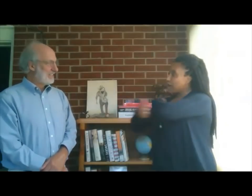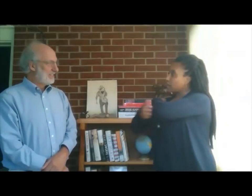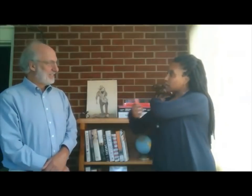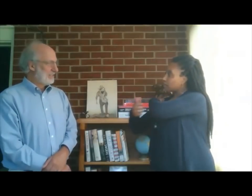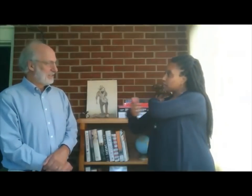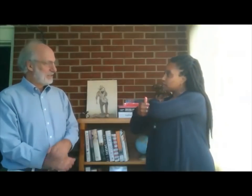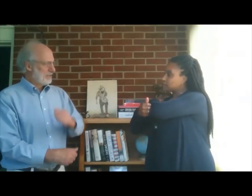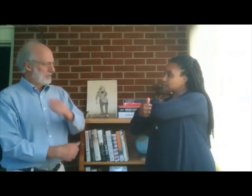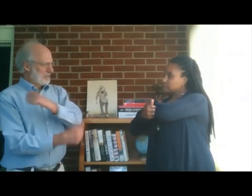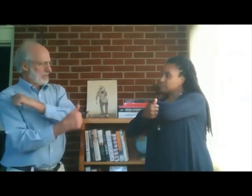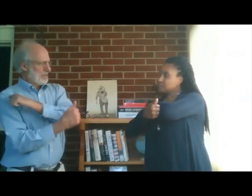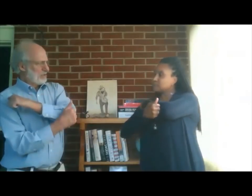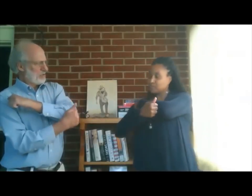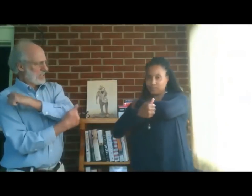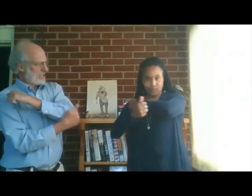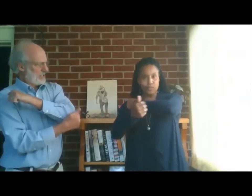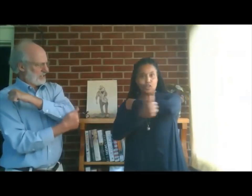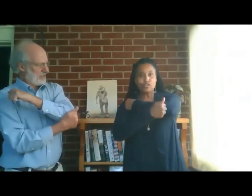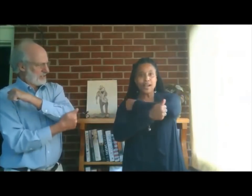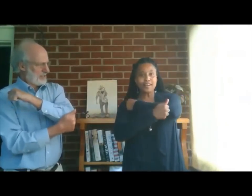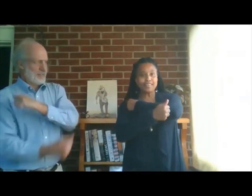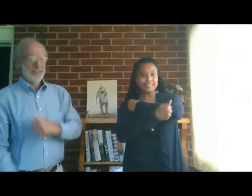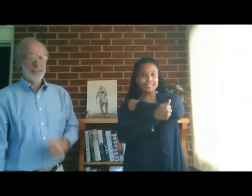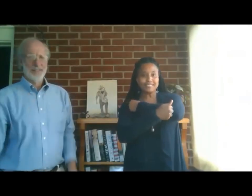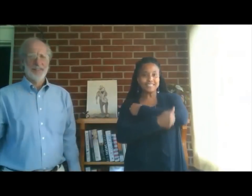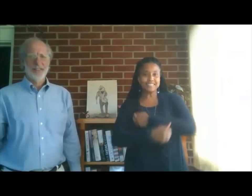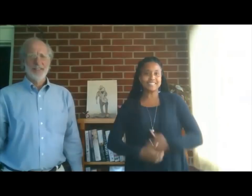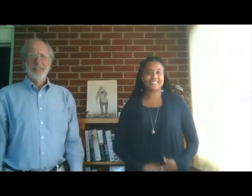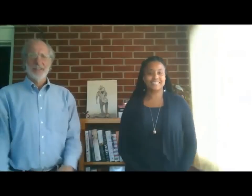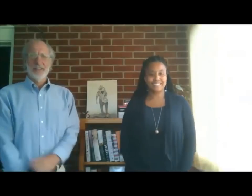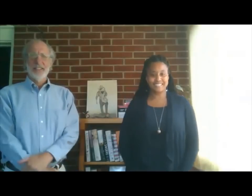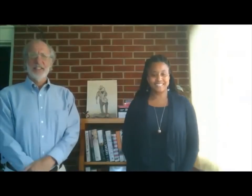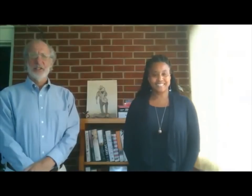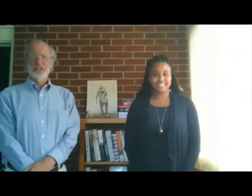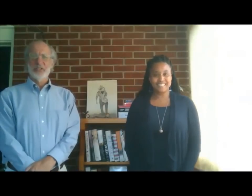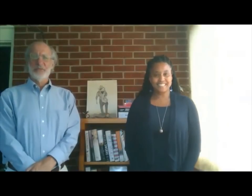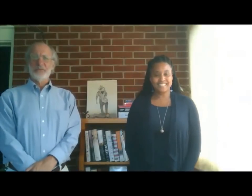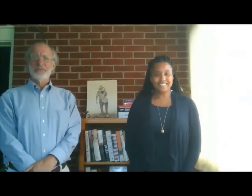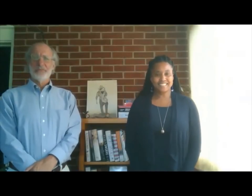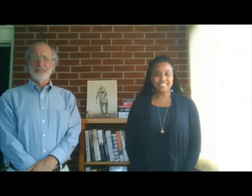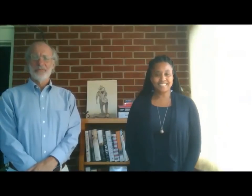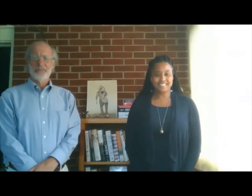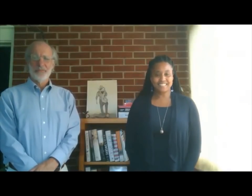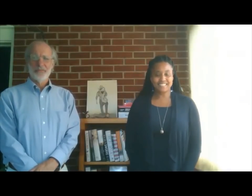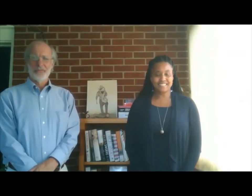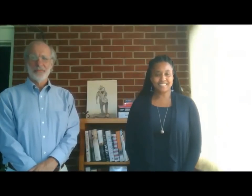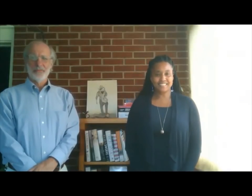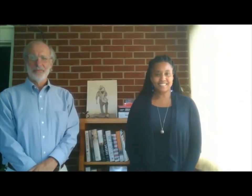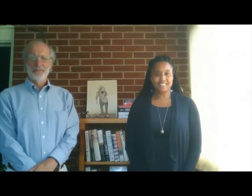is cracker. Cracker. Cracker. And your turn?